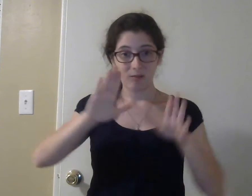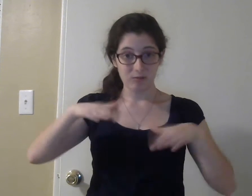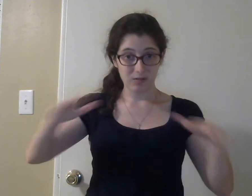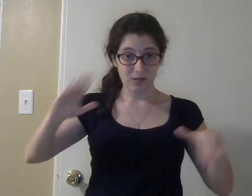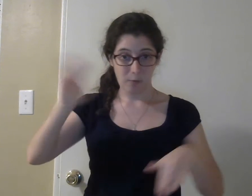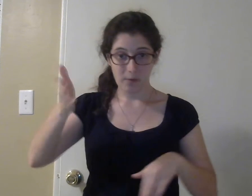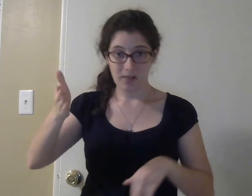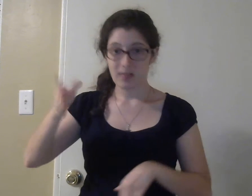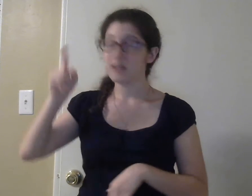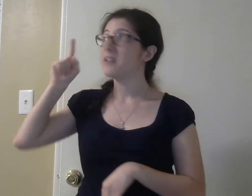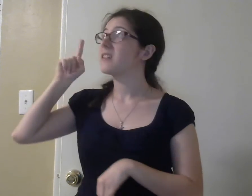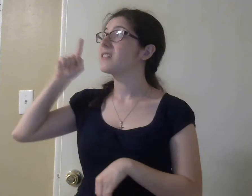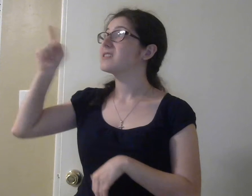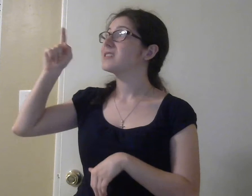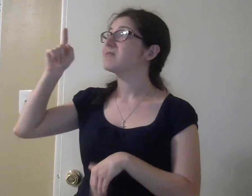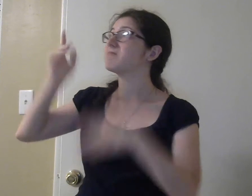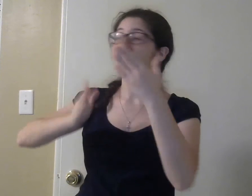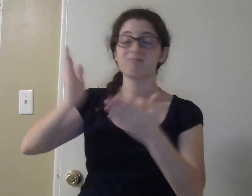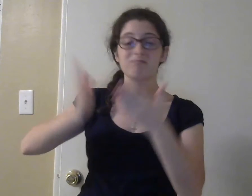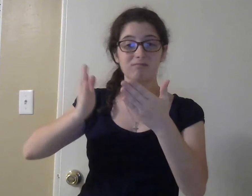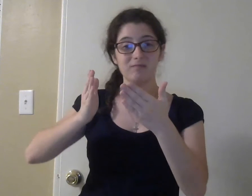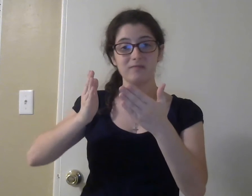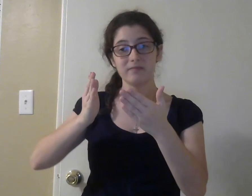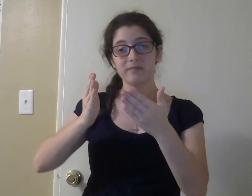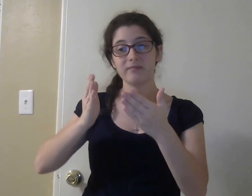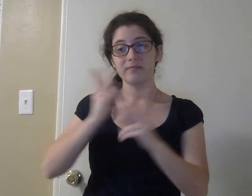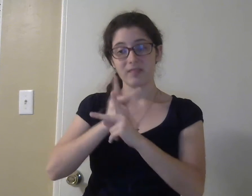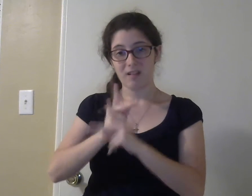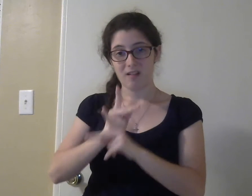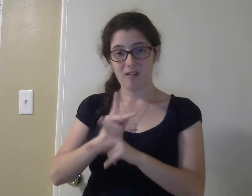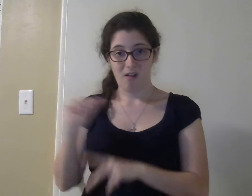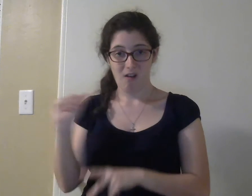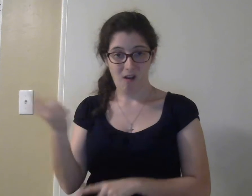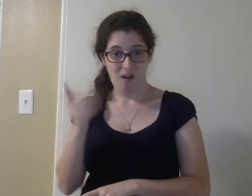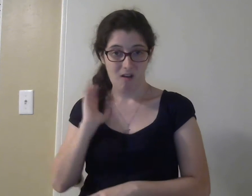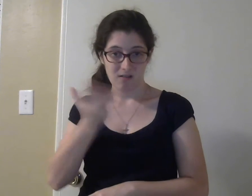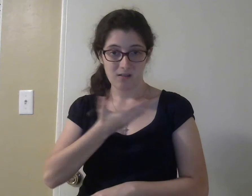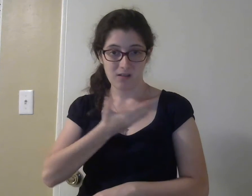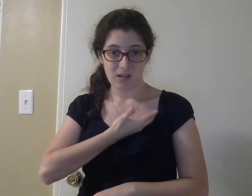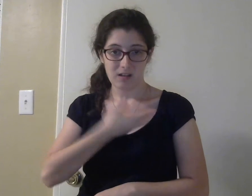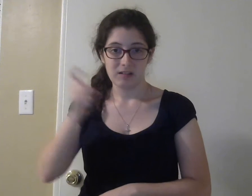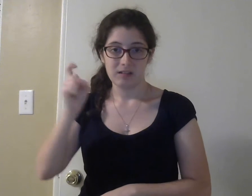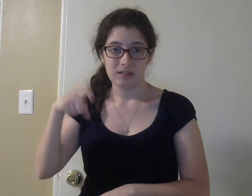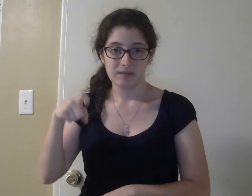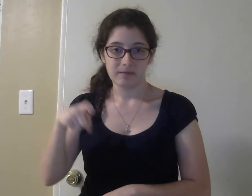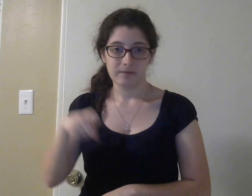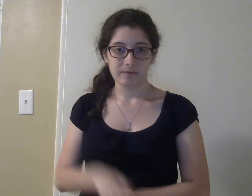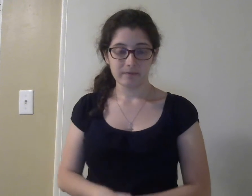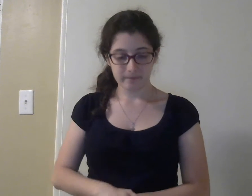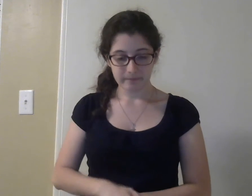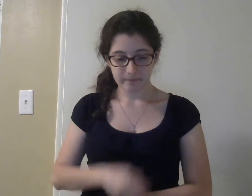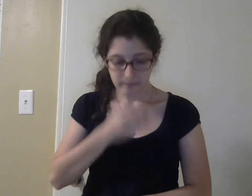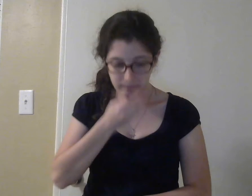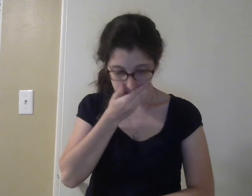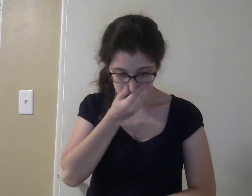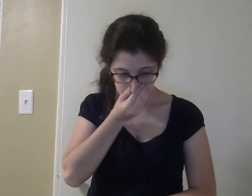Jesus. And oh, what a need we feel that our children be cared for. And when it comes to legacy, think